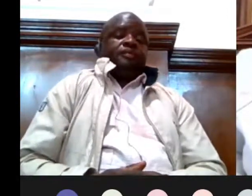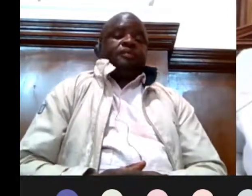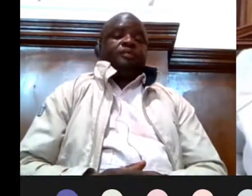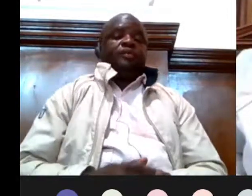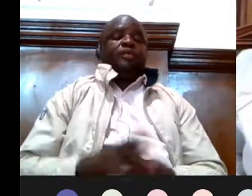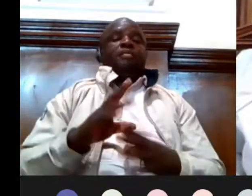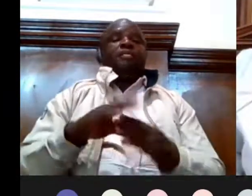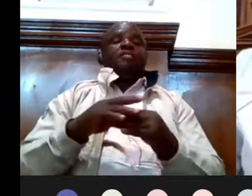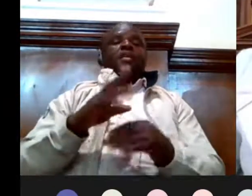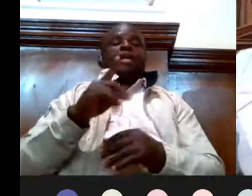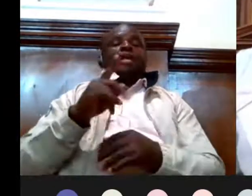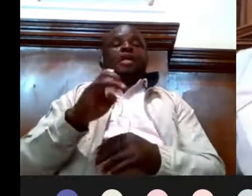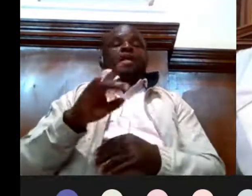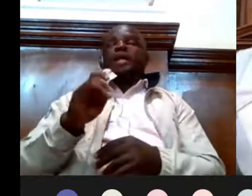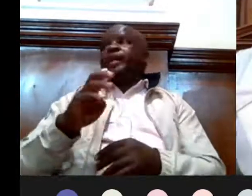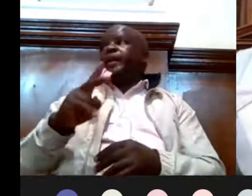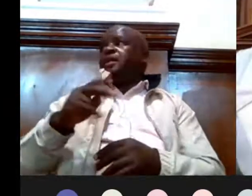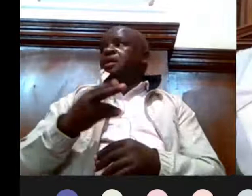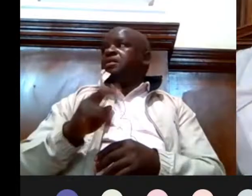Honorable Cleanance.